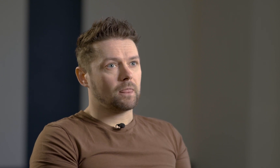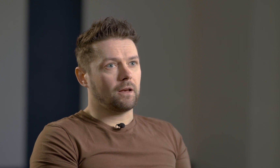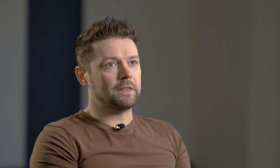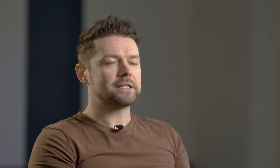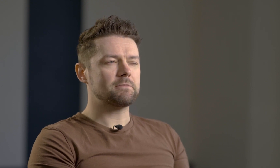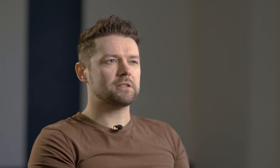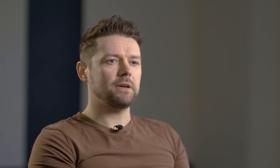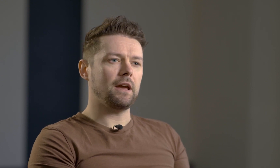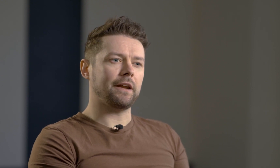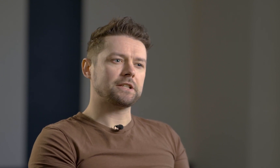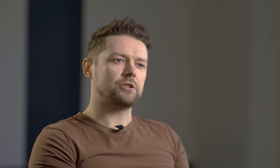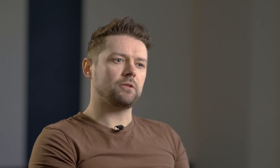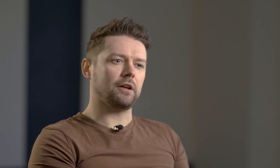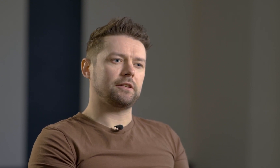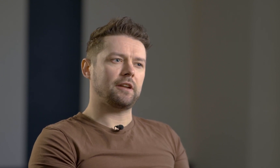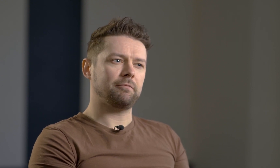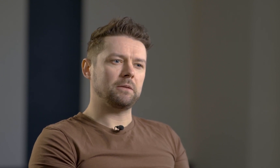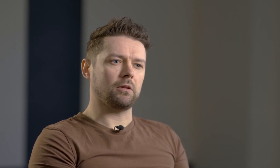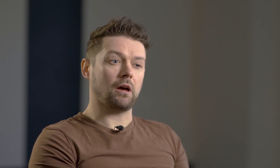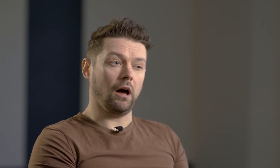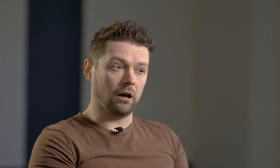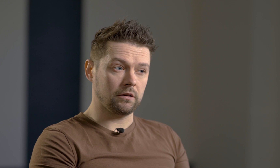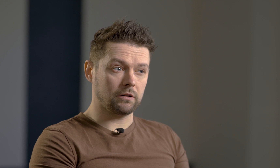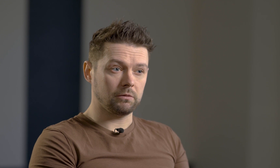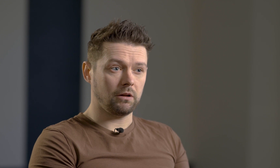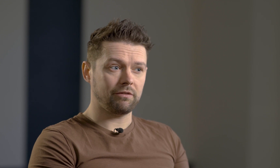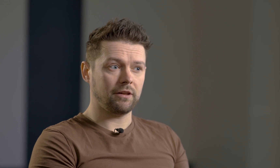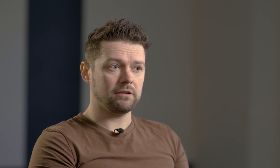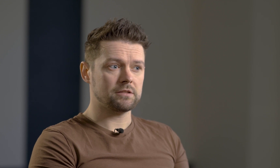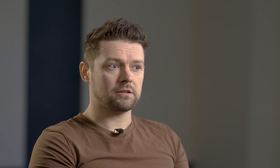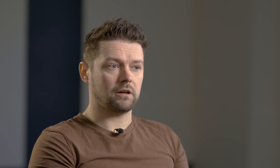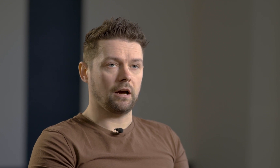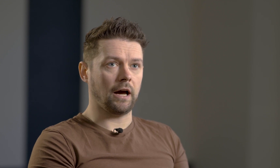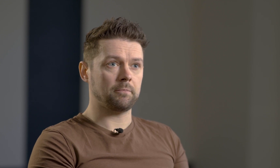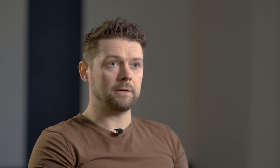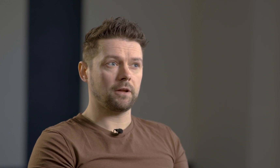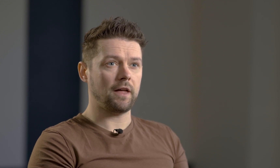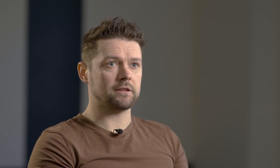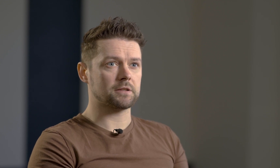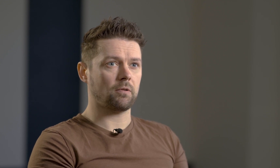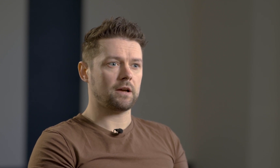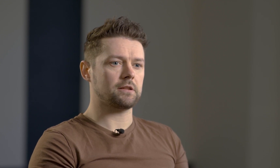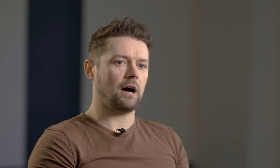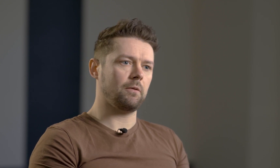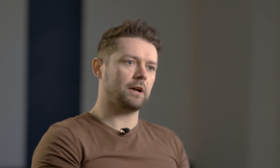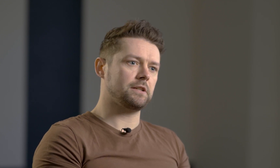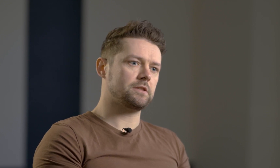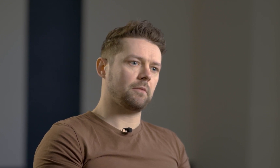There seems to be an attitude that deaf people can't do a lot of things, and people are then surprised that I work as an